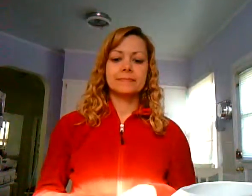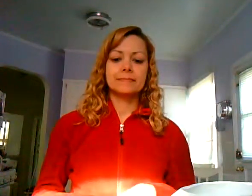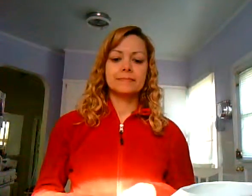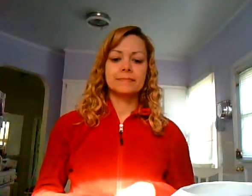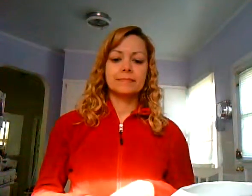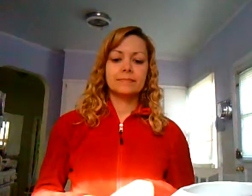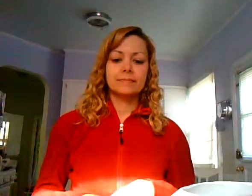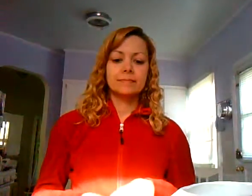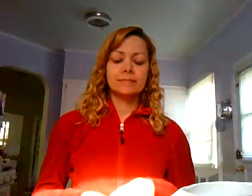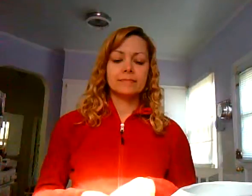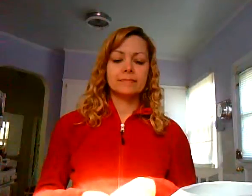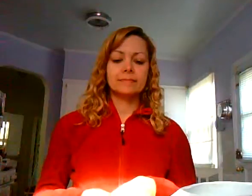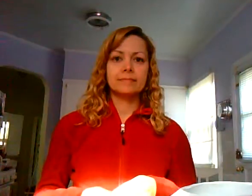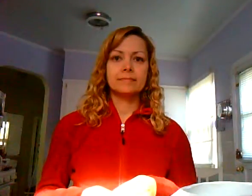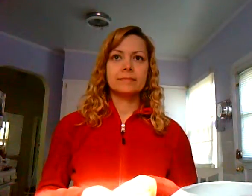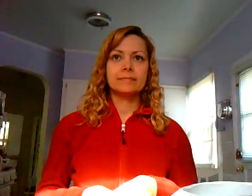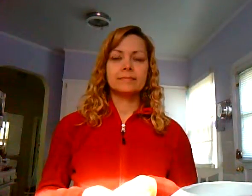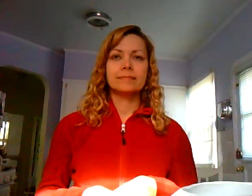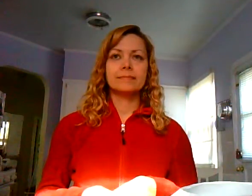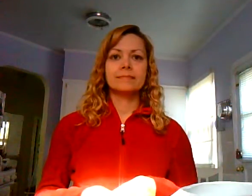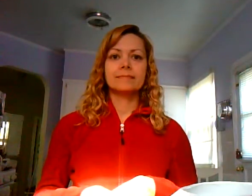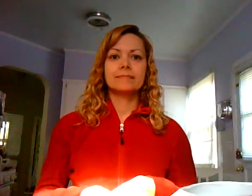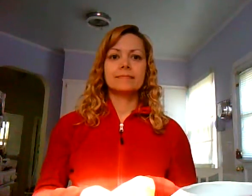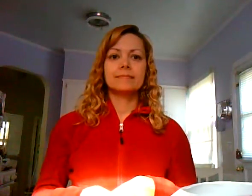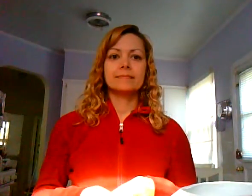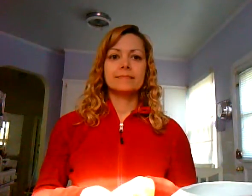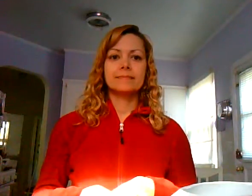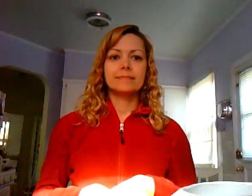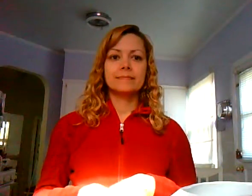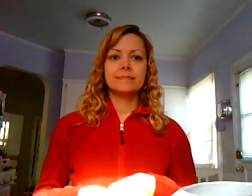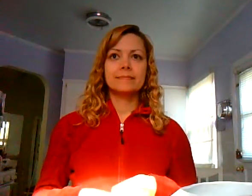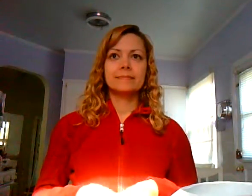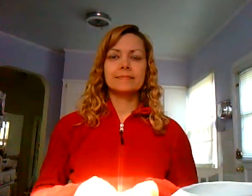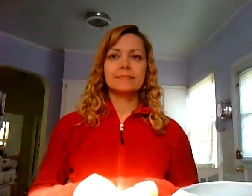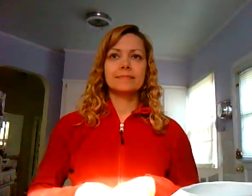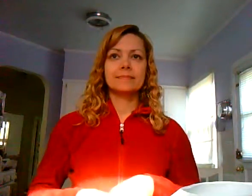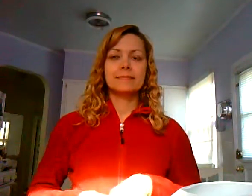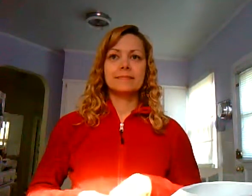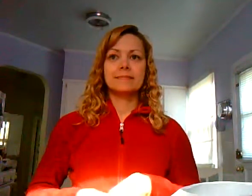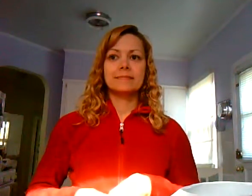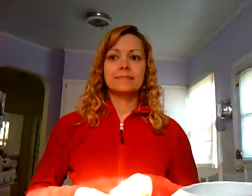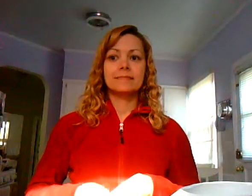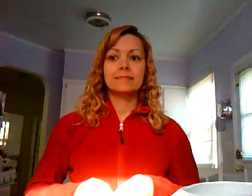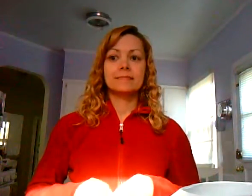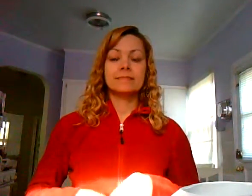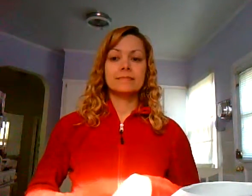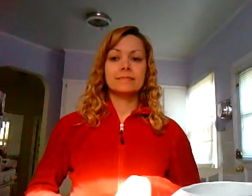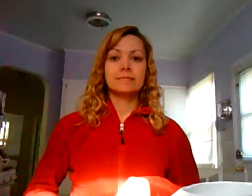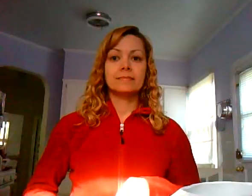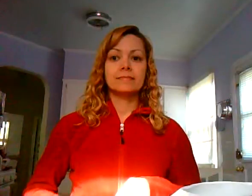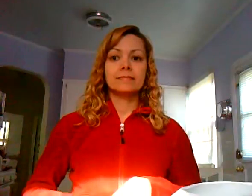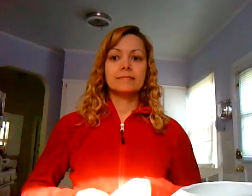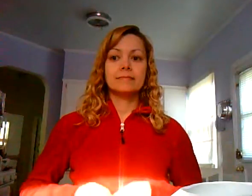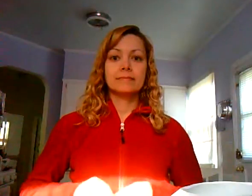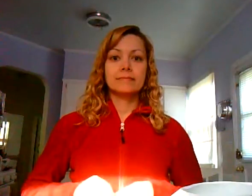farther he saw James the son of Zebedee and John his brother who were in their boat mending the nets and immediately he called them and they